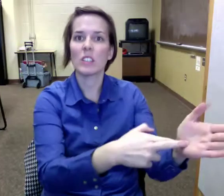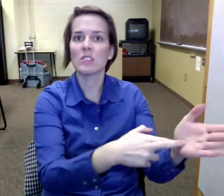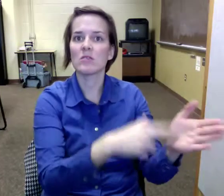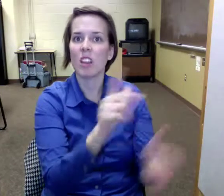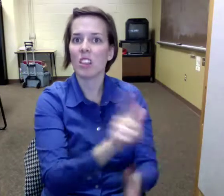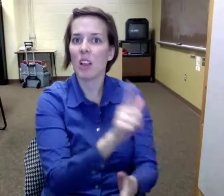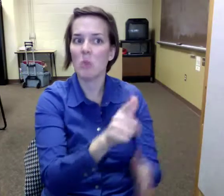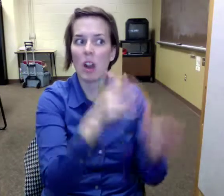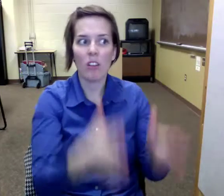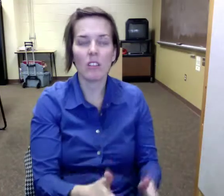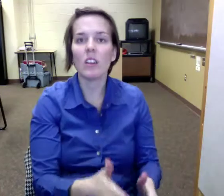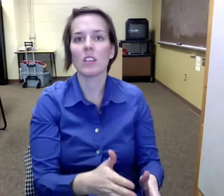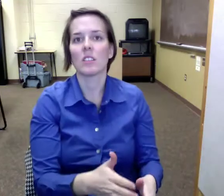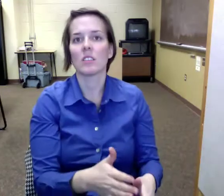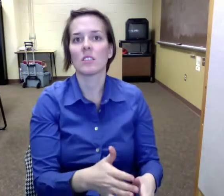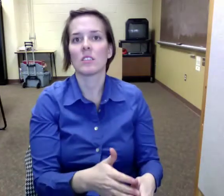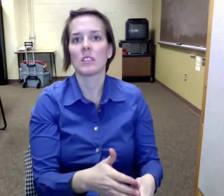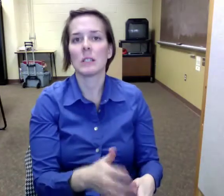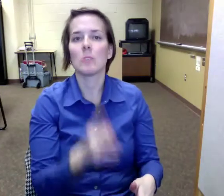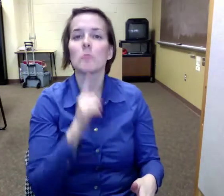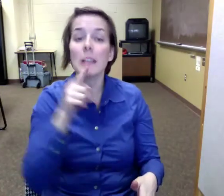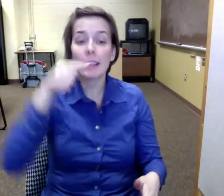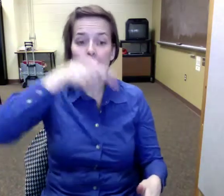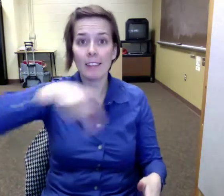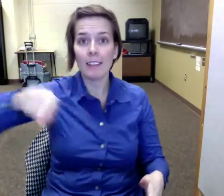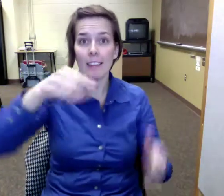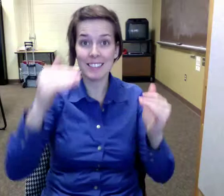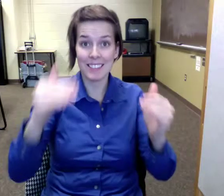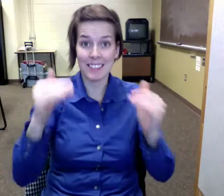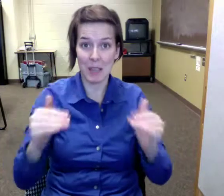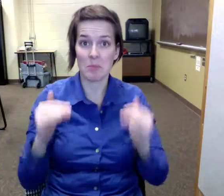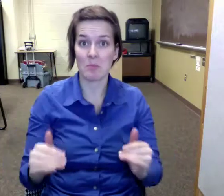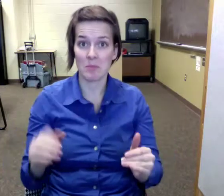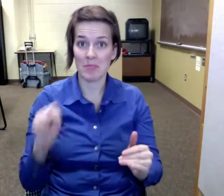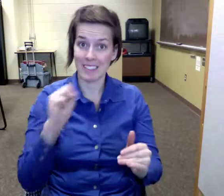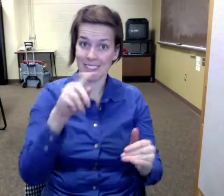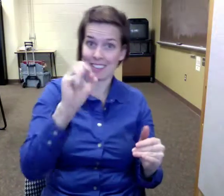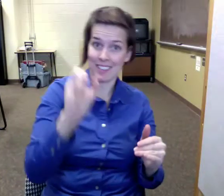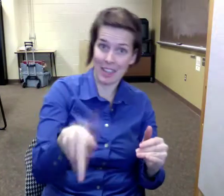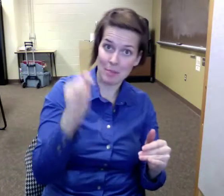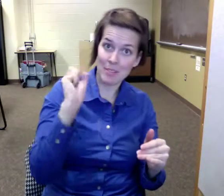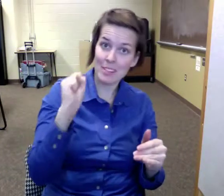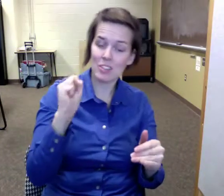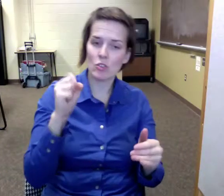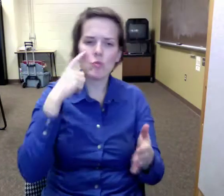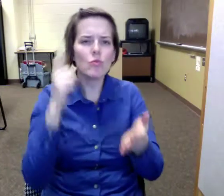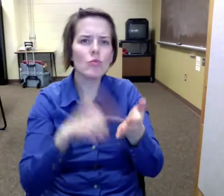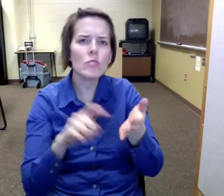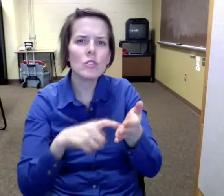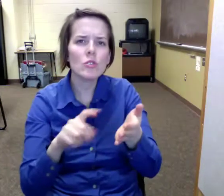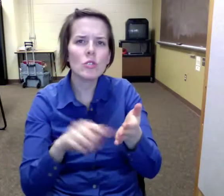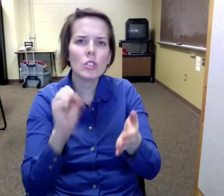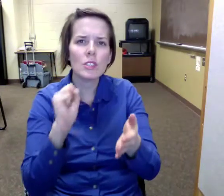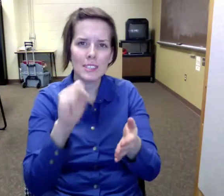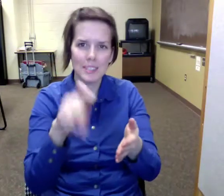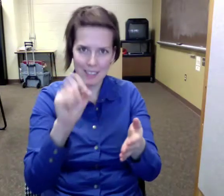actually pre-research steps. They are research steps you take before you start doing your research, and they're designed